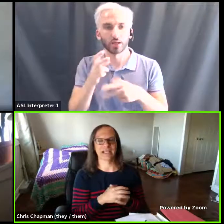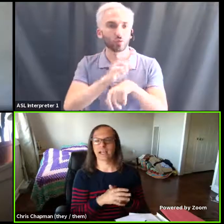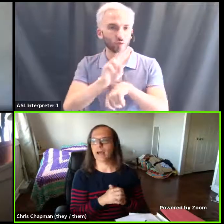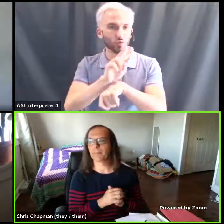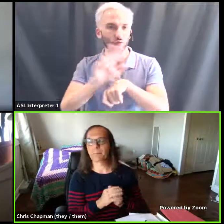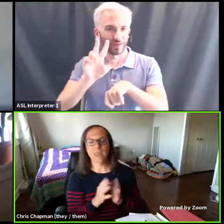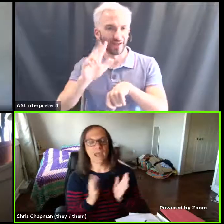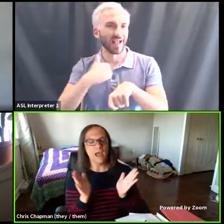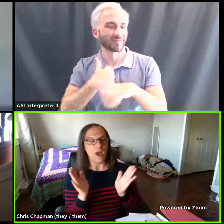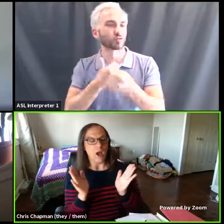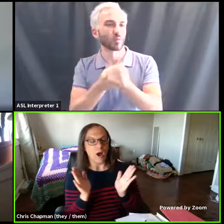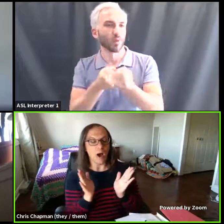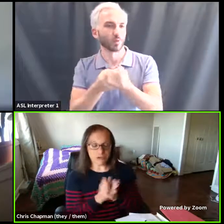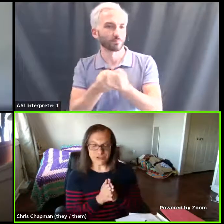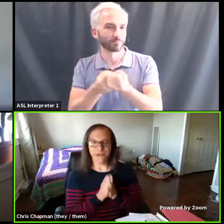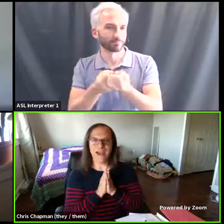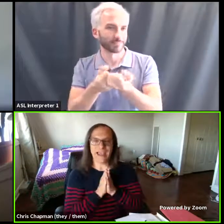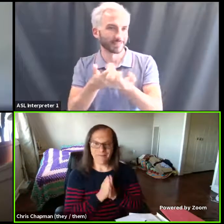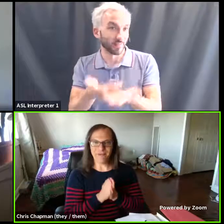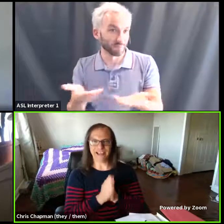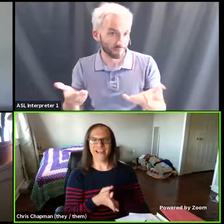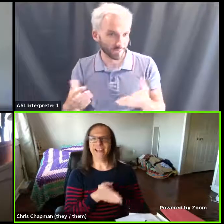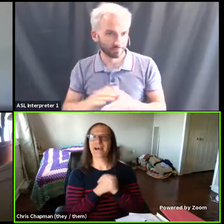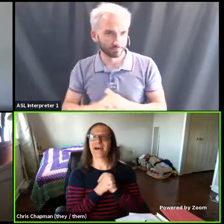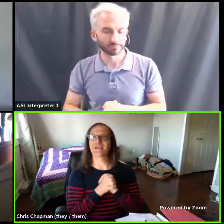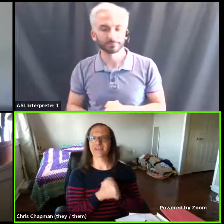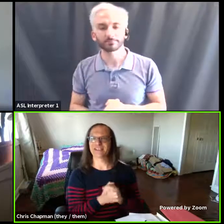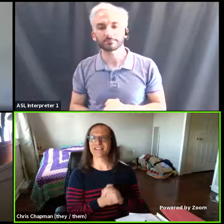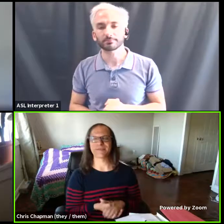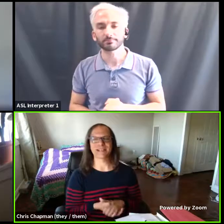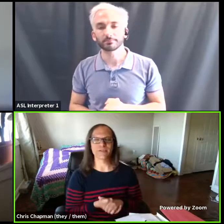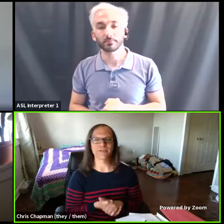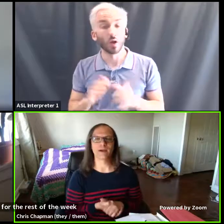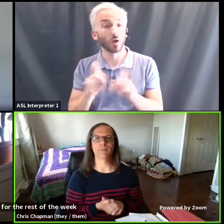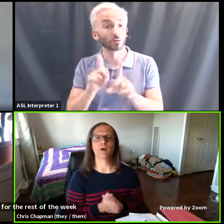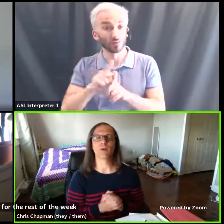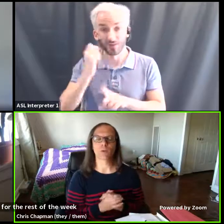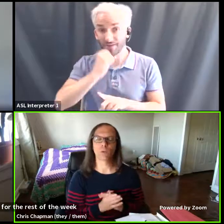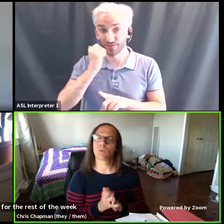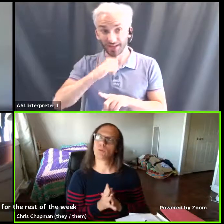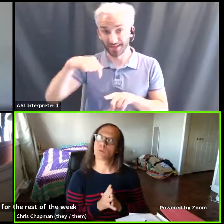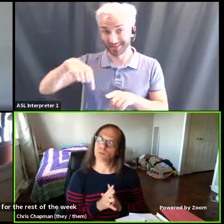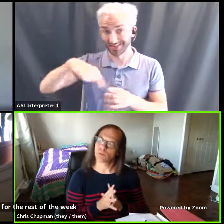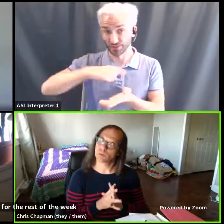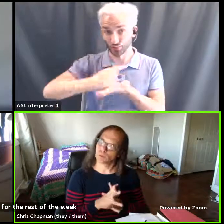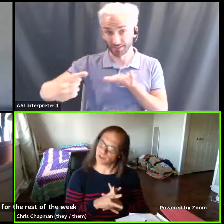are happening. Also, every day for the rest of the week from